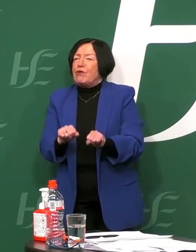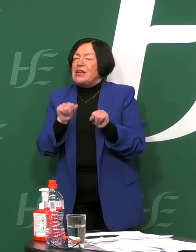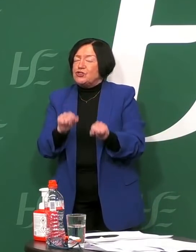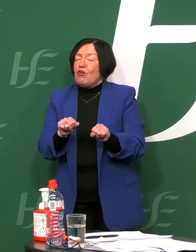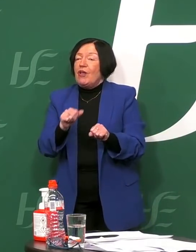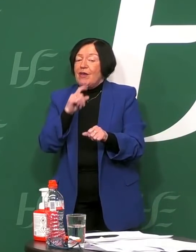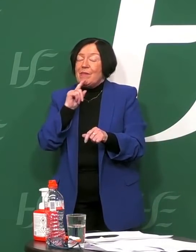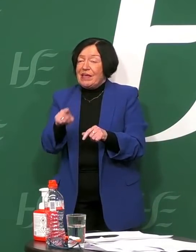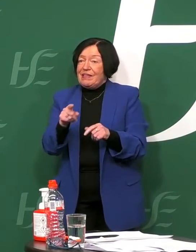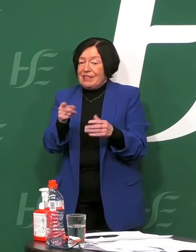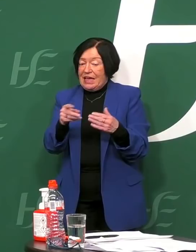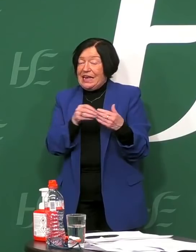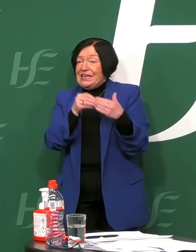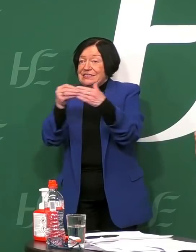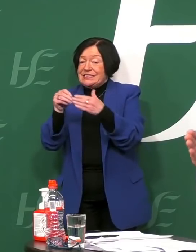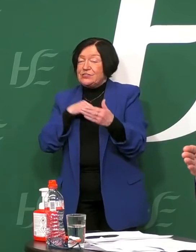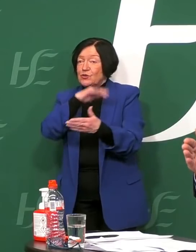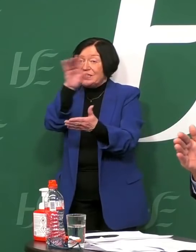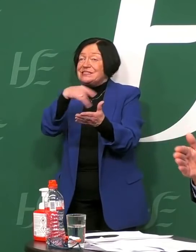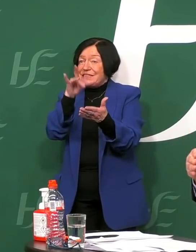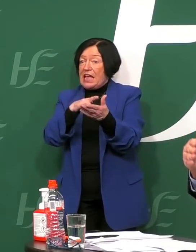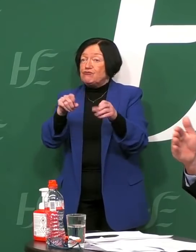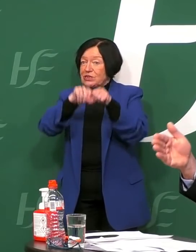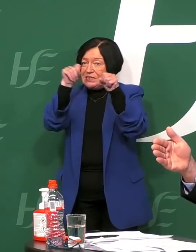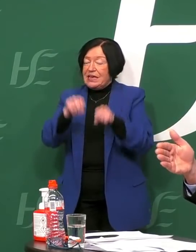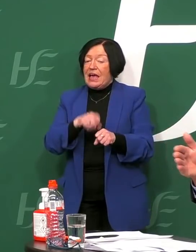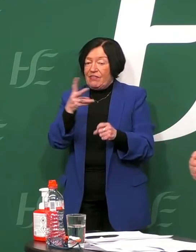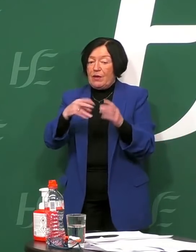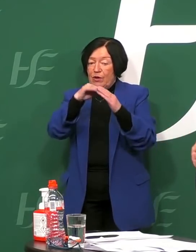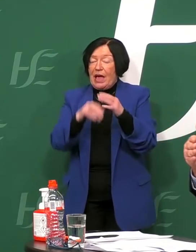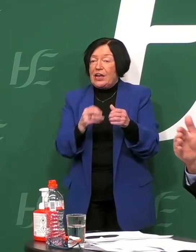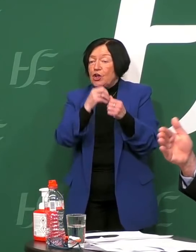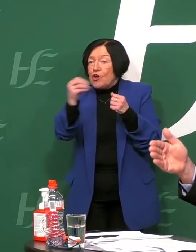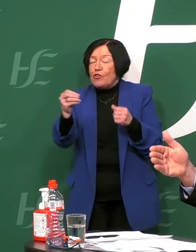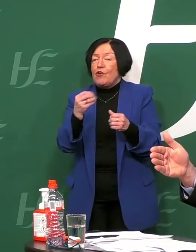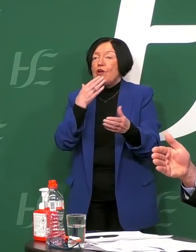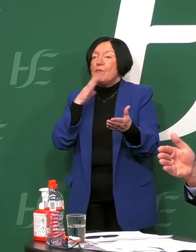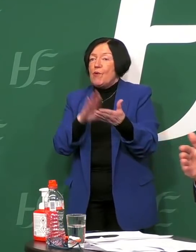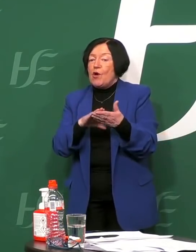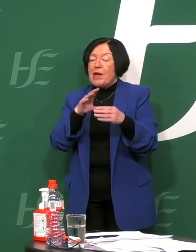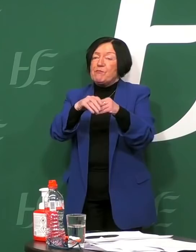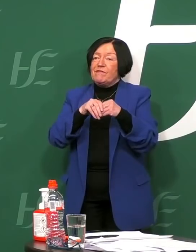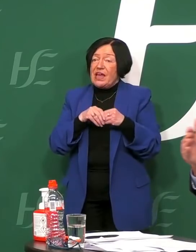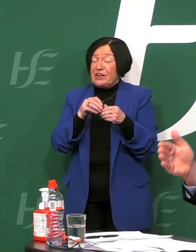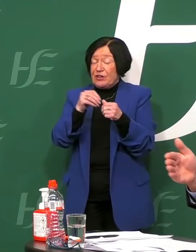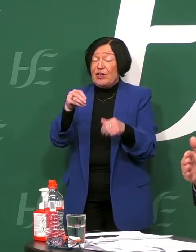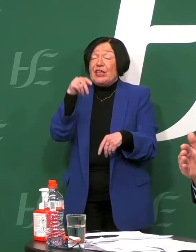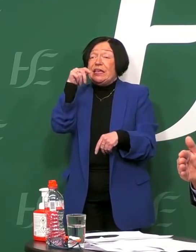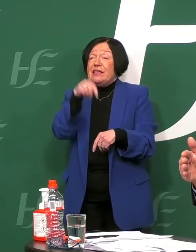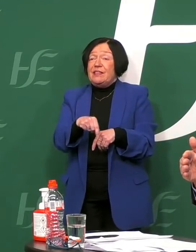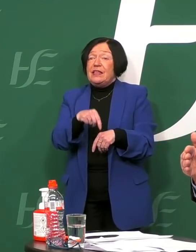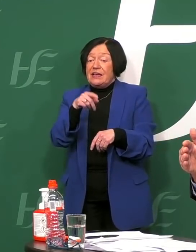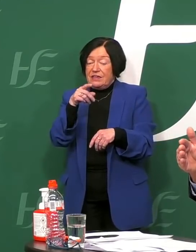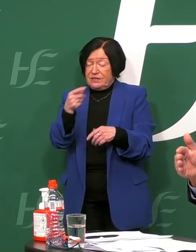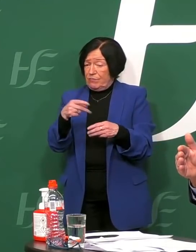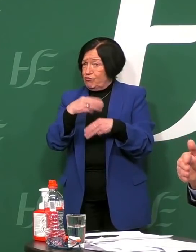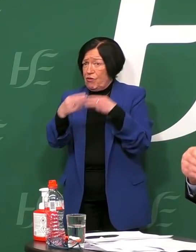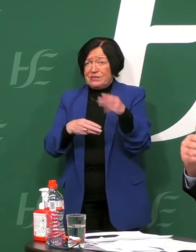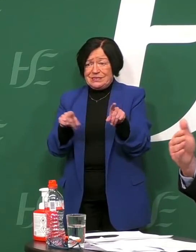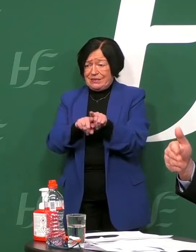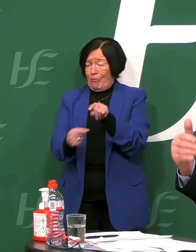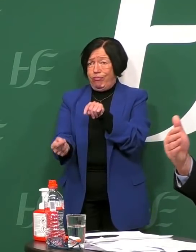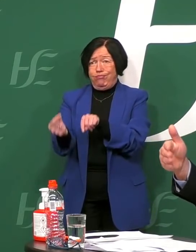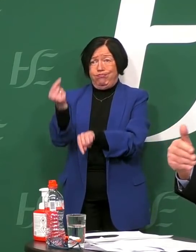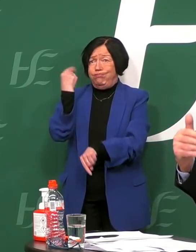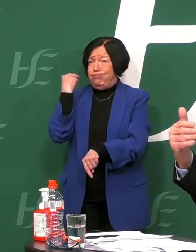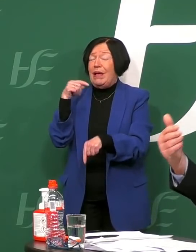But again, that feeds into the central system, and that will automatically deactivate any future appointments or prevent any future appointments. So that process has been in place for some time